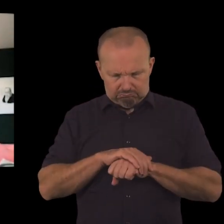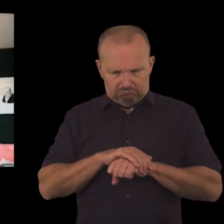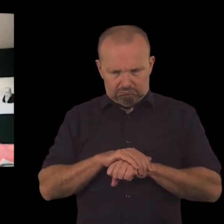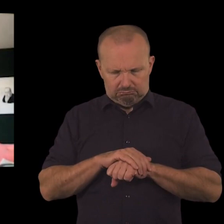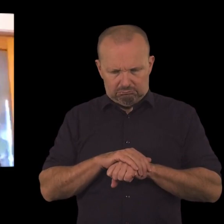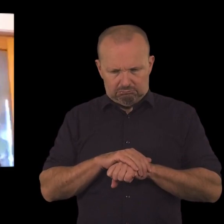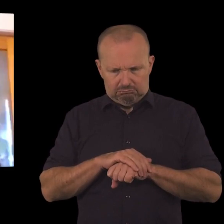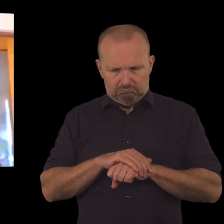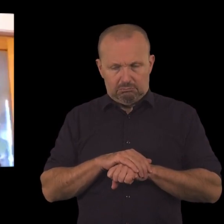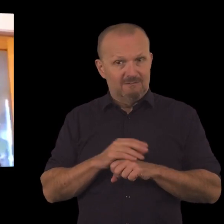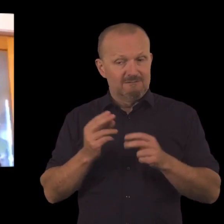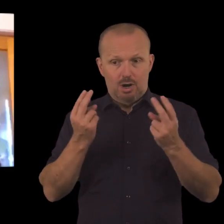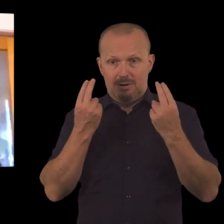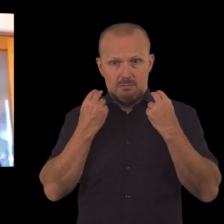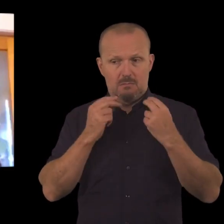world.